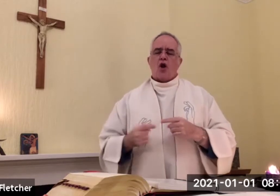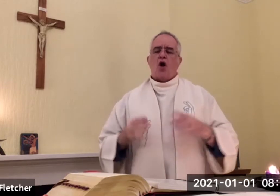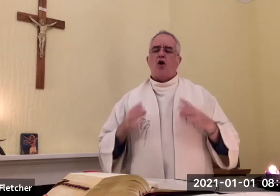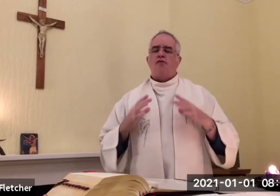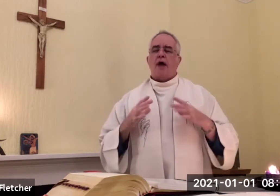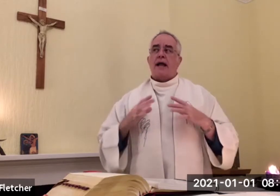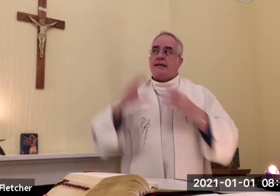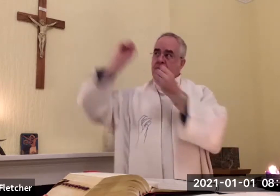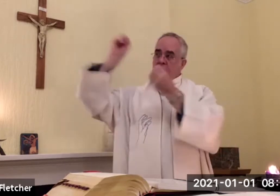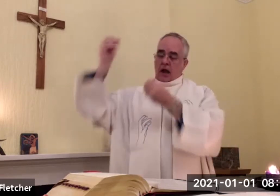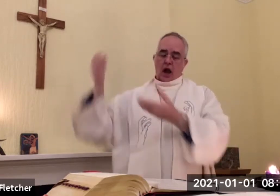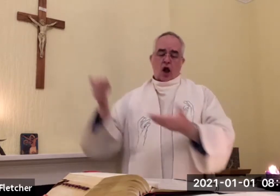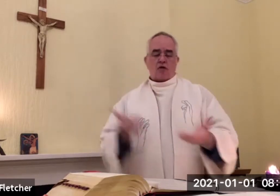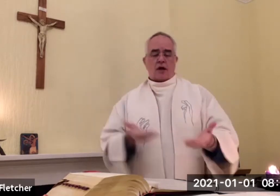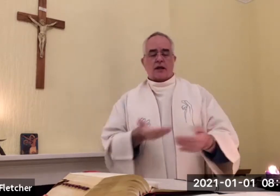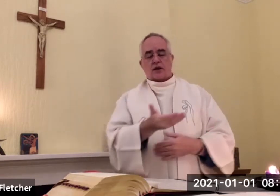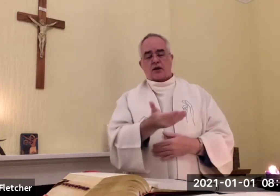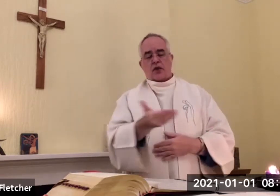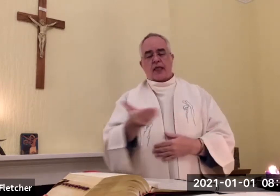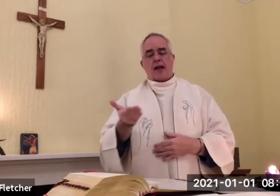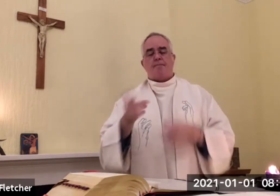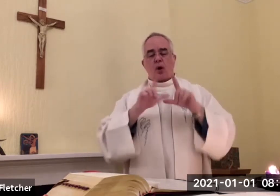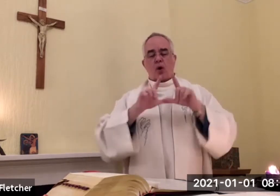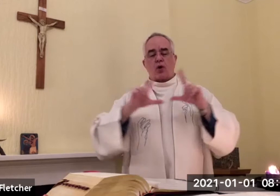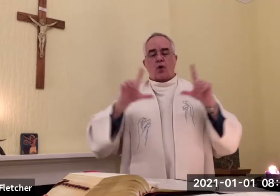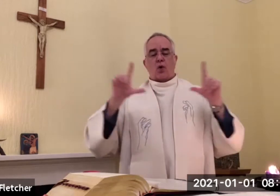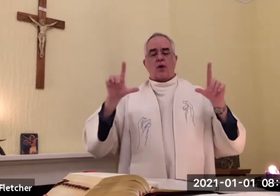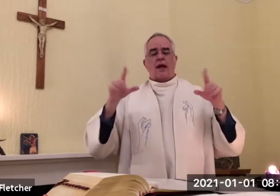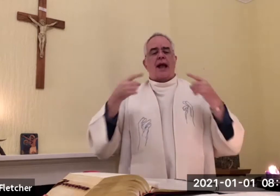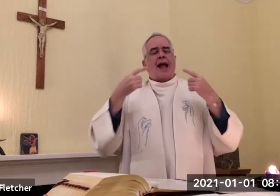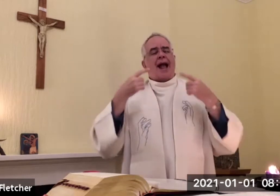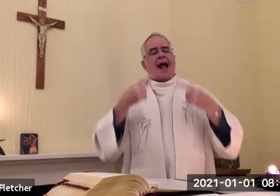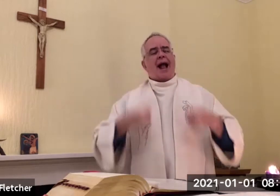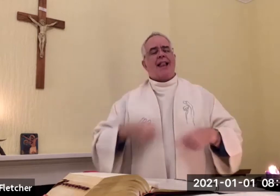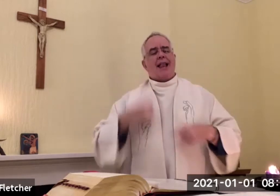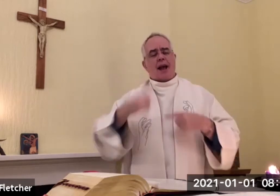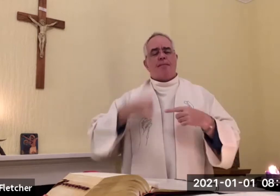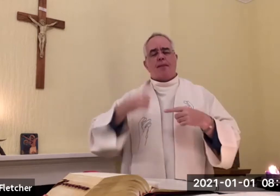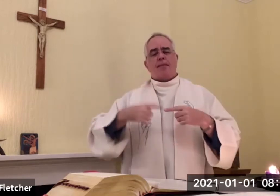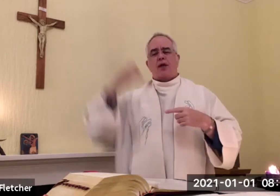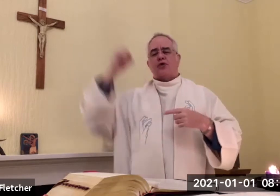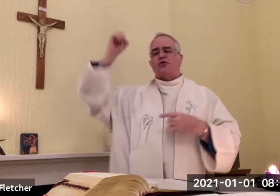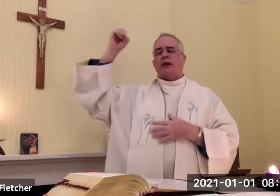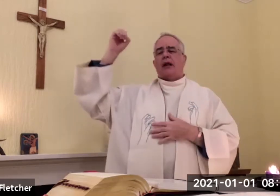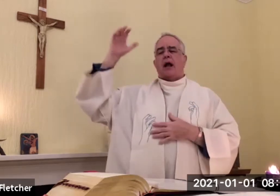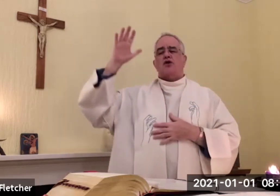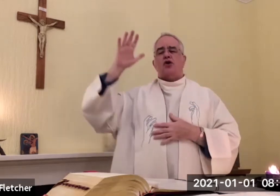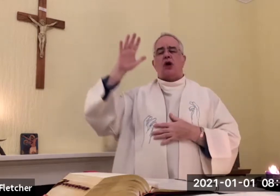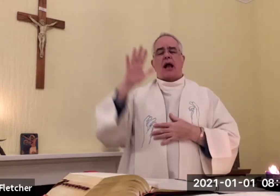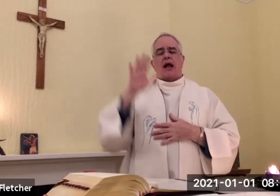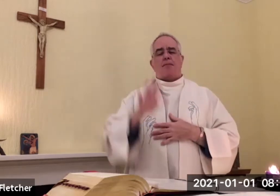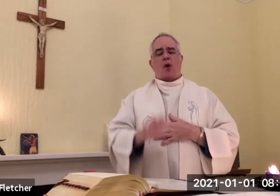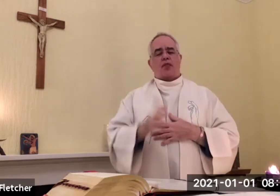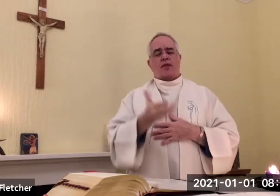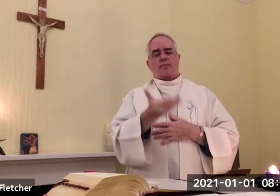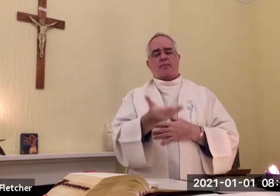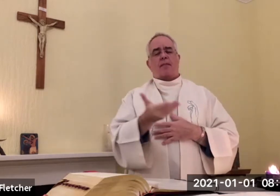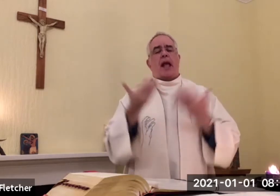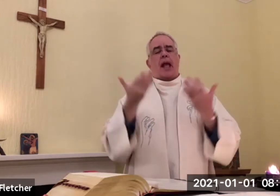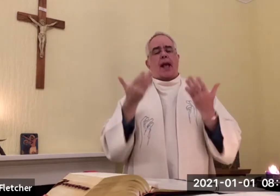Eternal rest grant unto them, O Lord, and let perpetual light shine upon them.